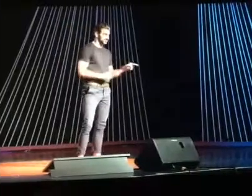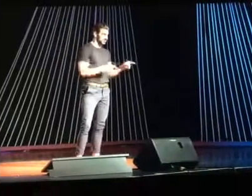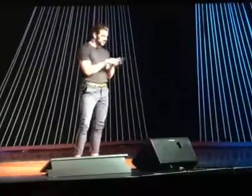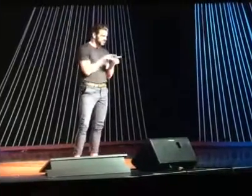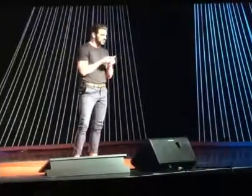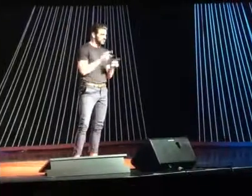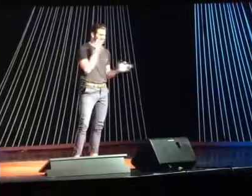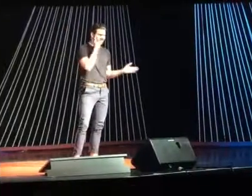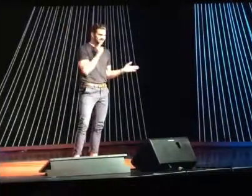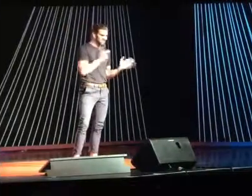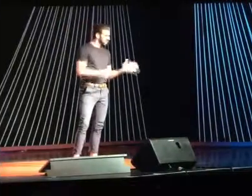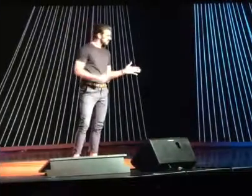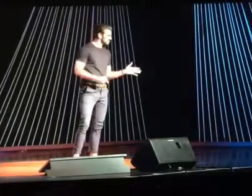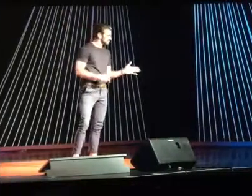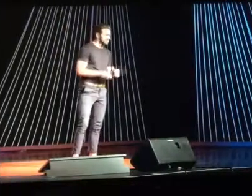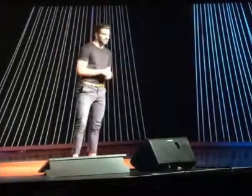I have two brothers who are also deaf,